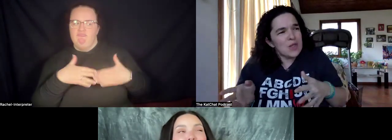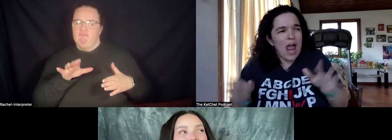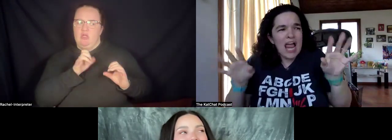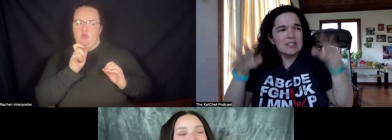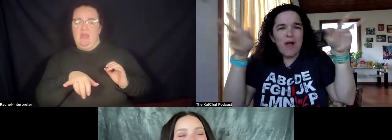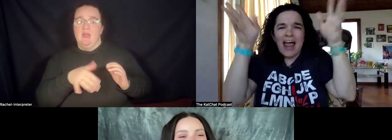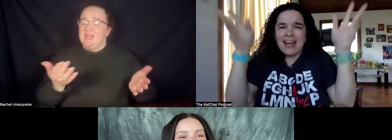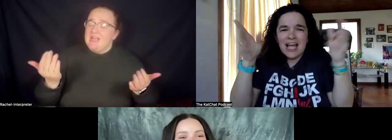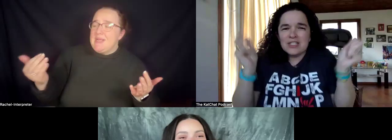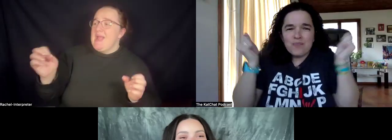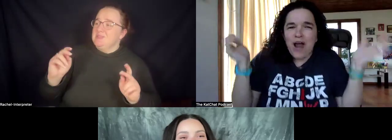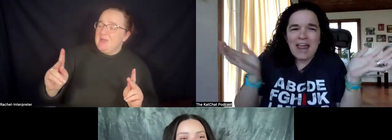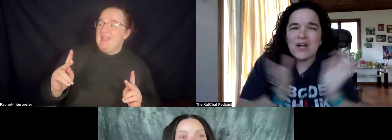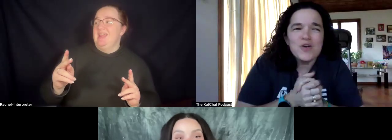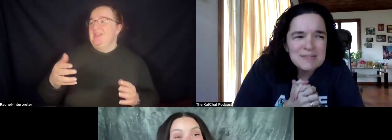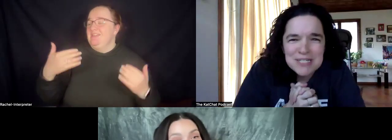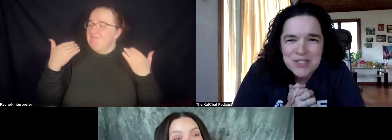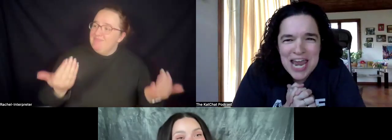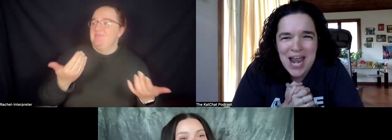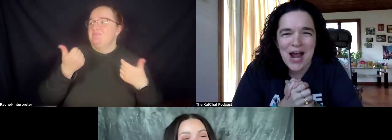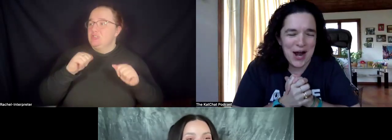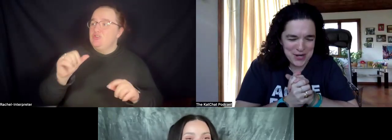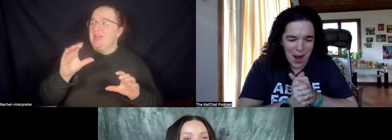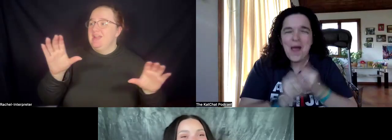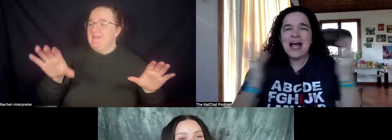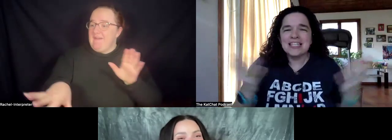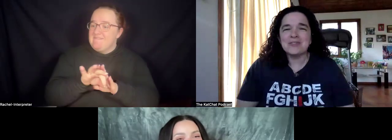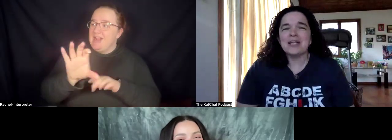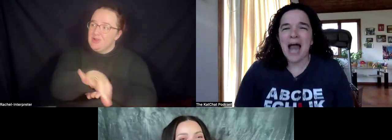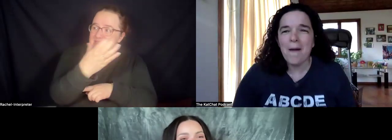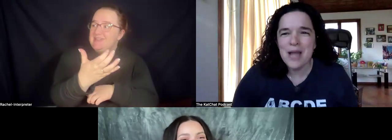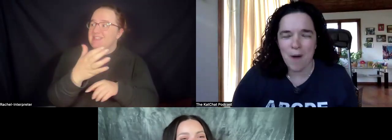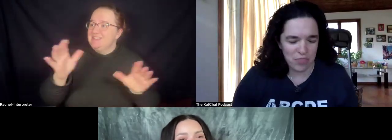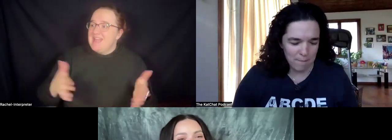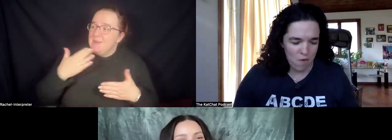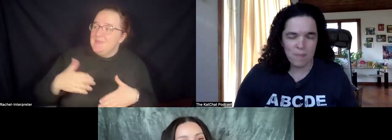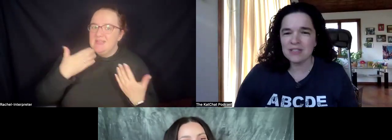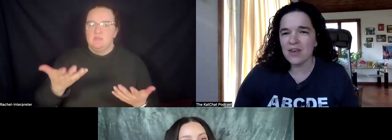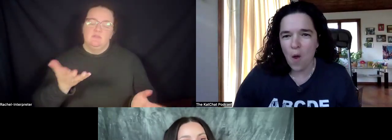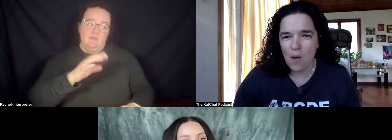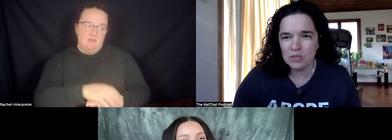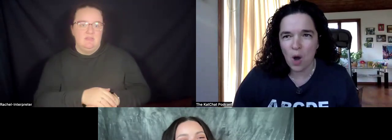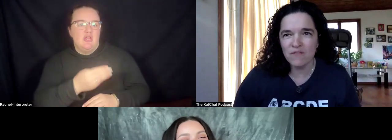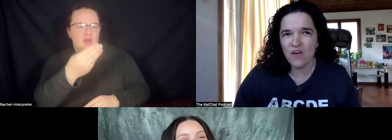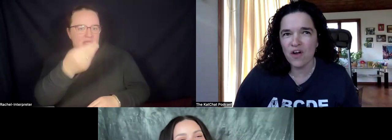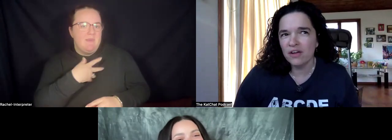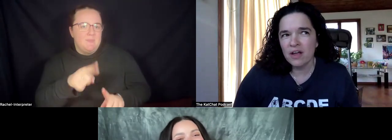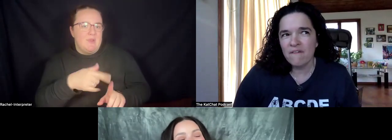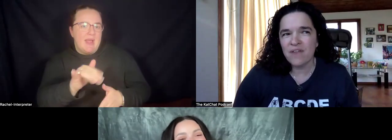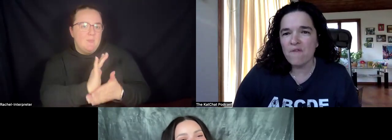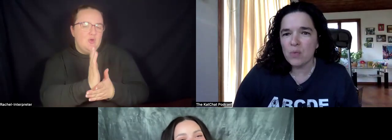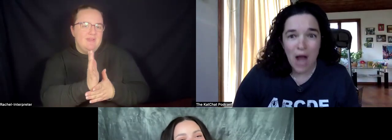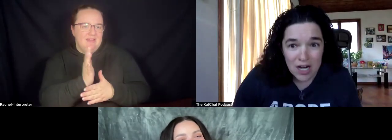come on, no. it's okay, Brand the Christmas cheer, It's like, tell me about that movie because I know it was one of